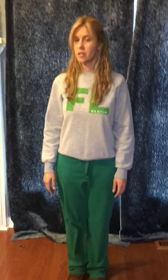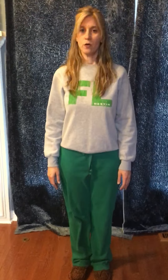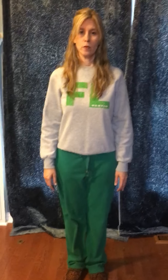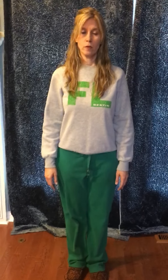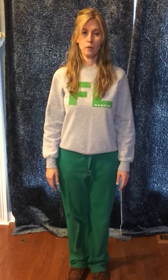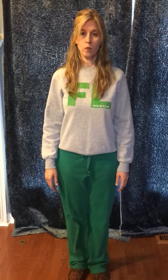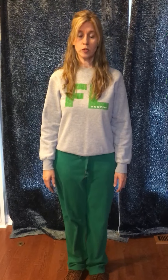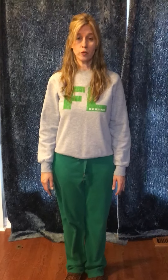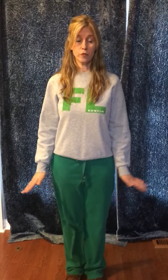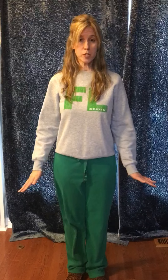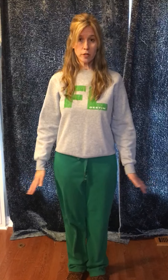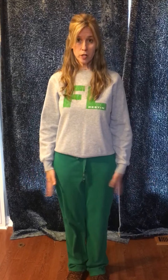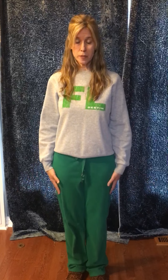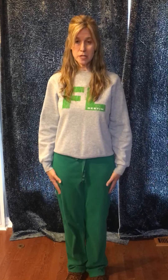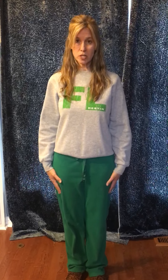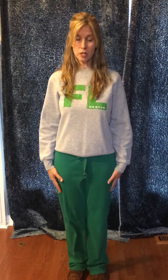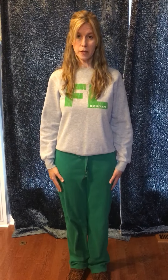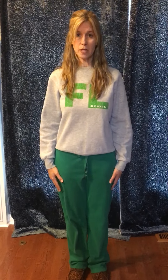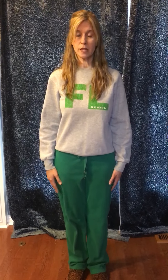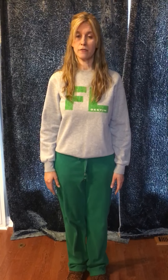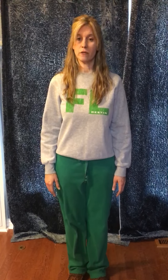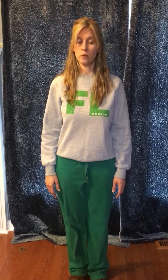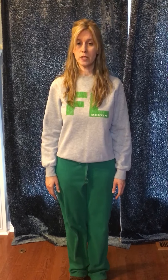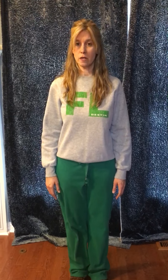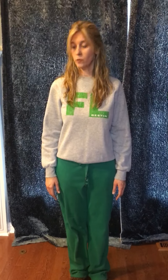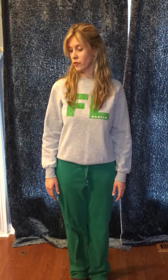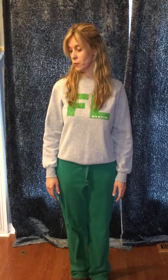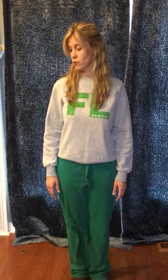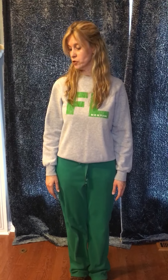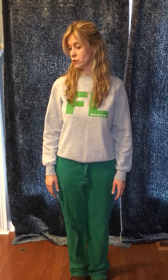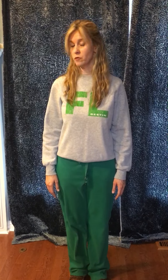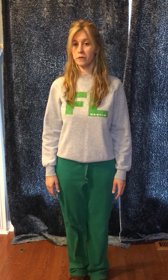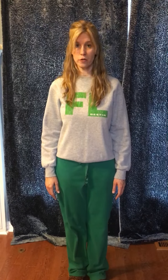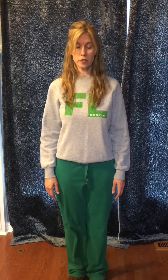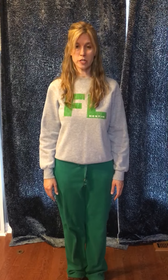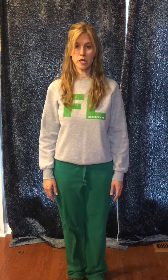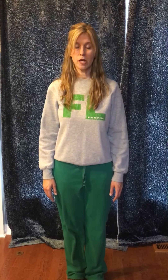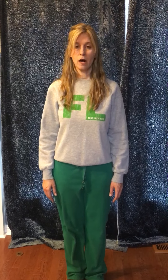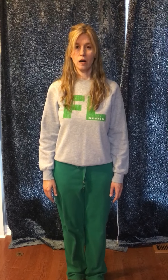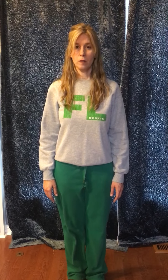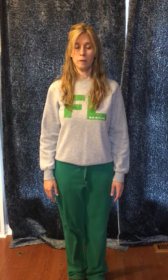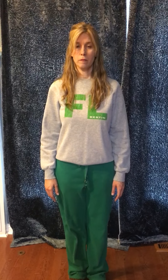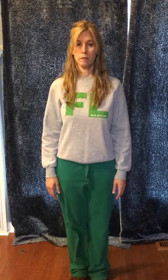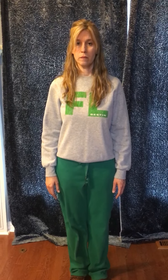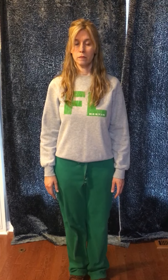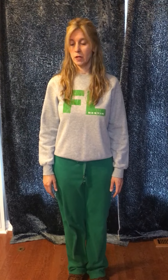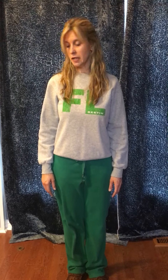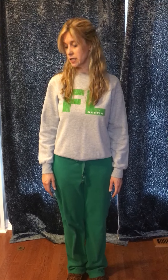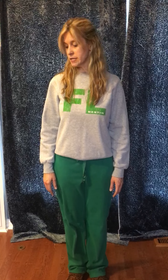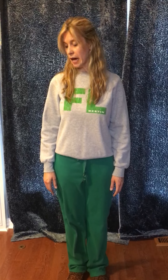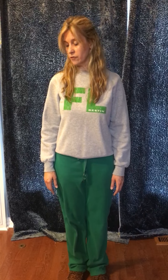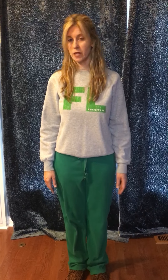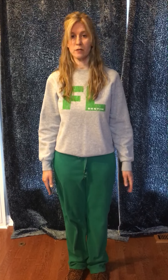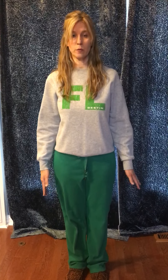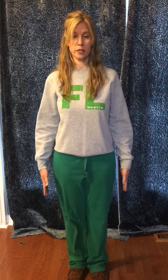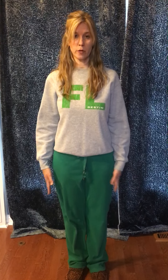So we'll do it from starting position because after everyone's done with their portion of the verse, at least half the kids will be doing it